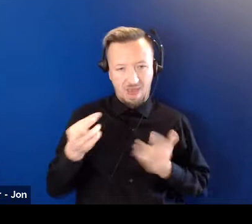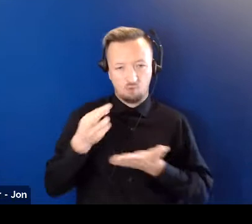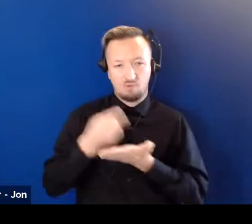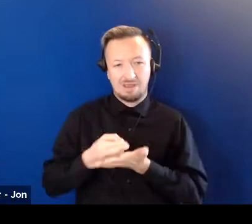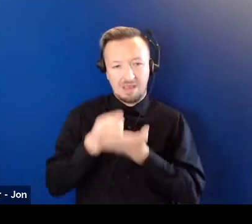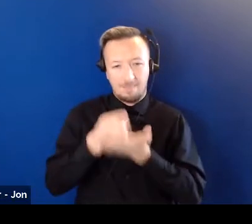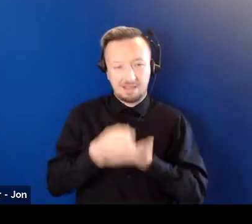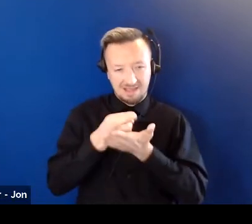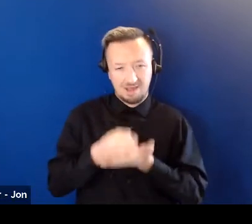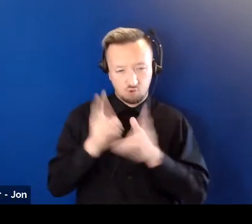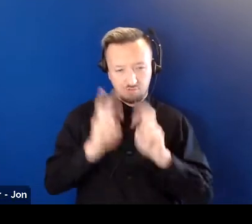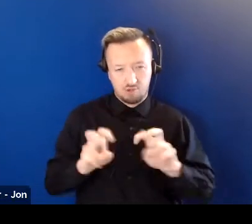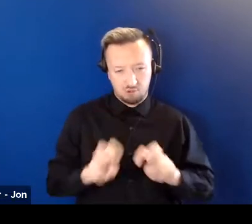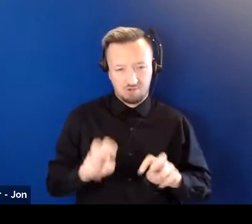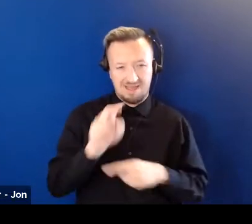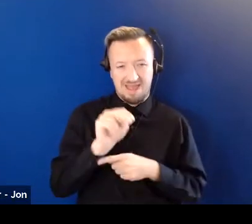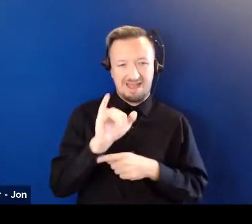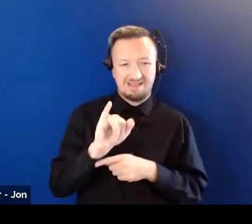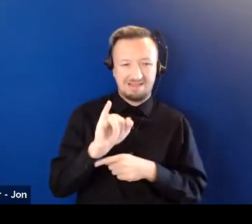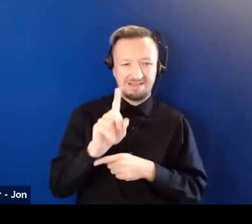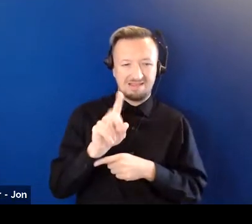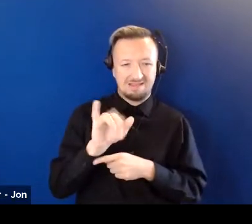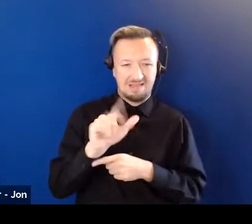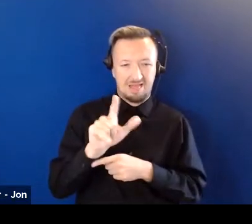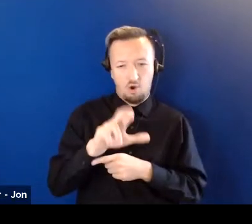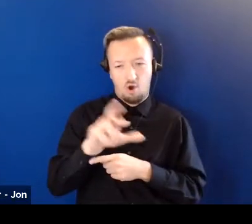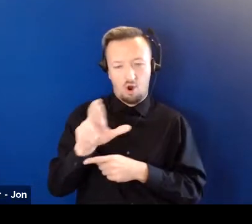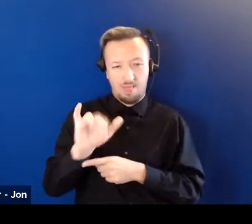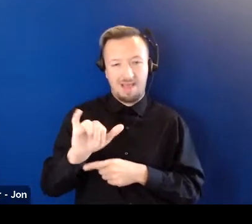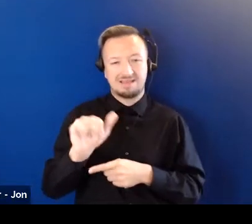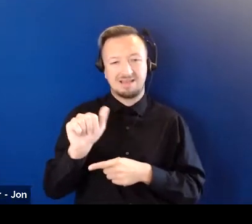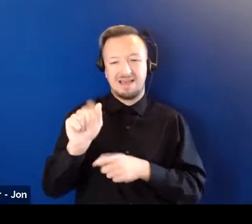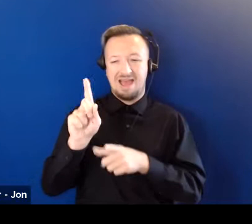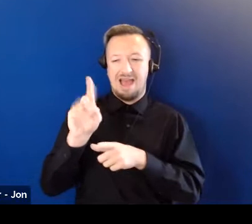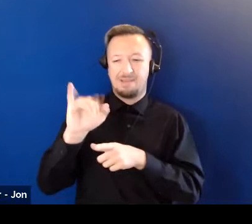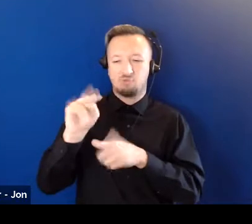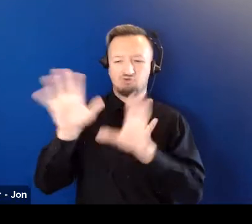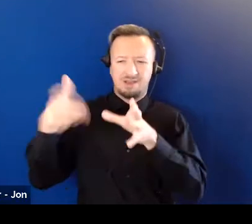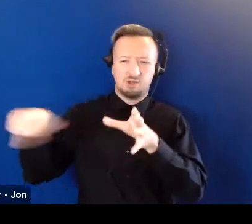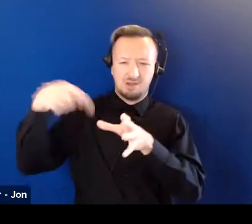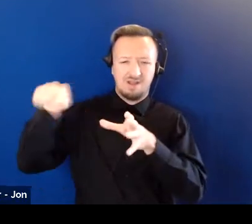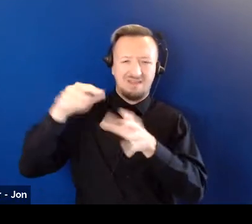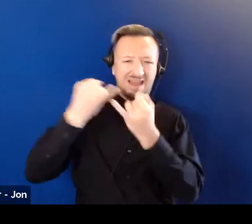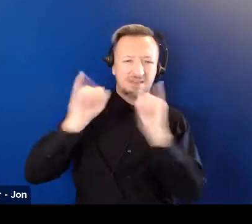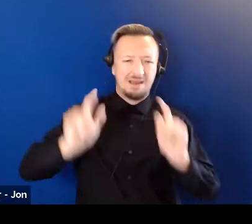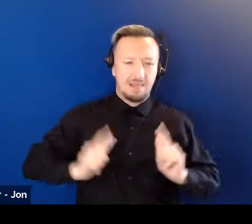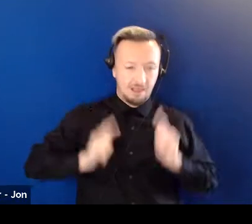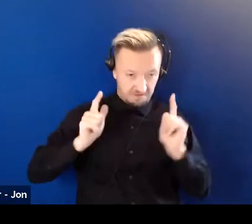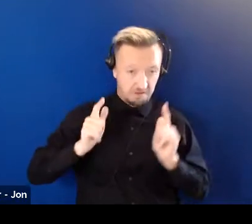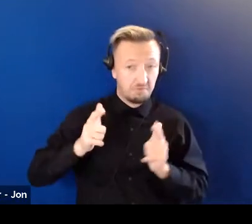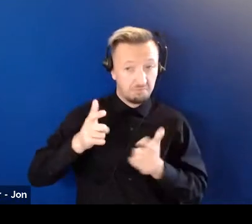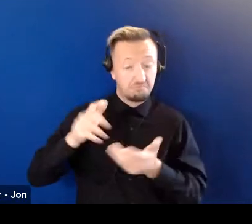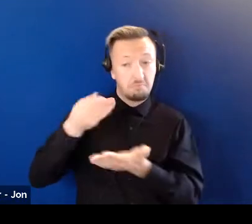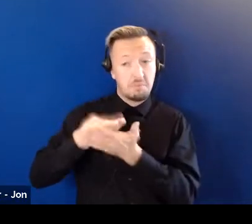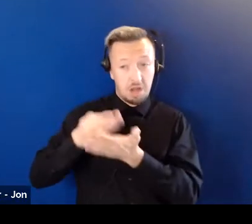an administration on community living unit. So we're happy that we got that funding.